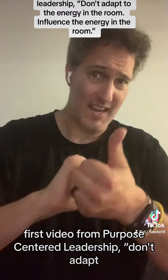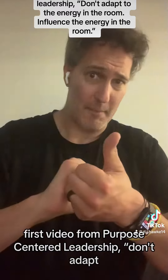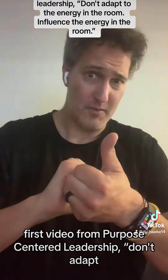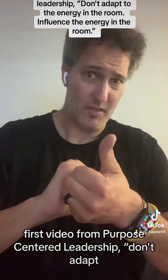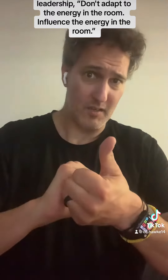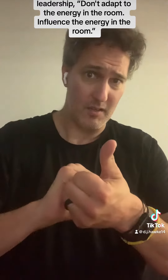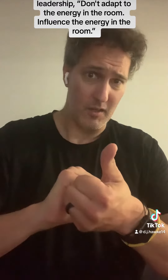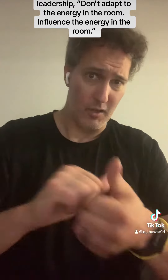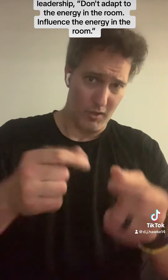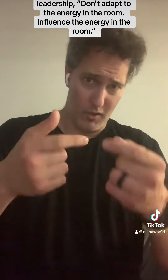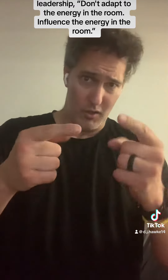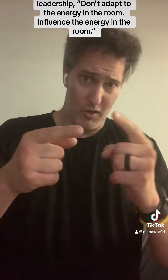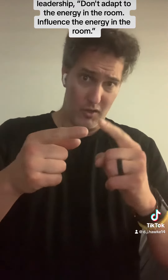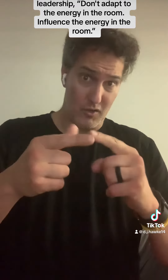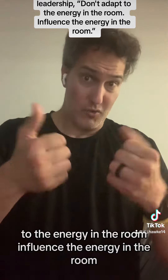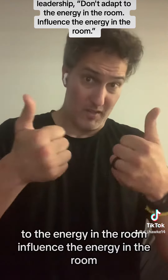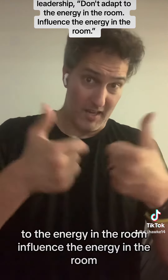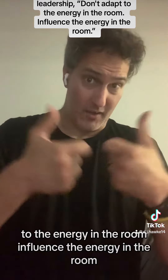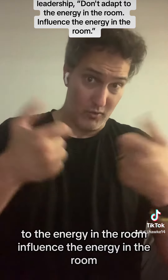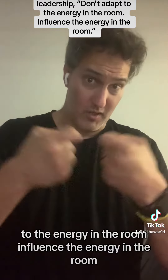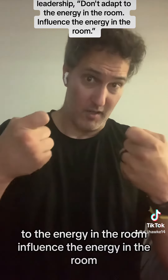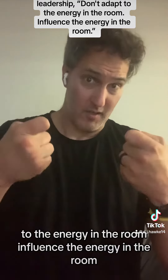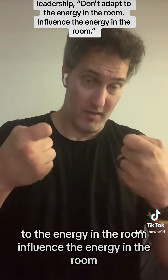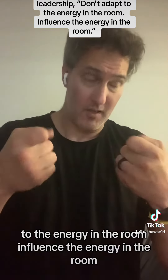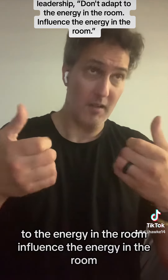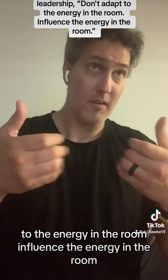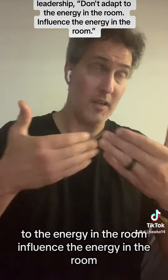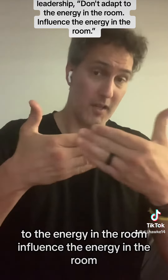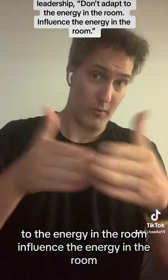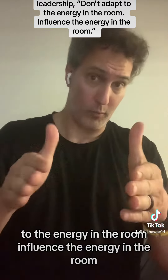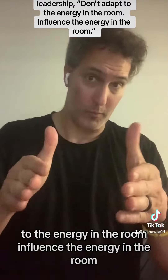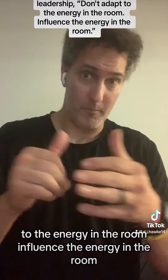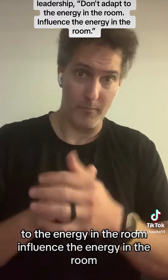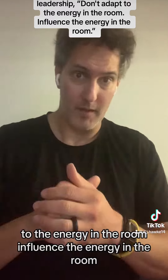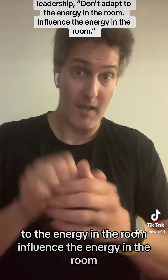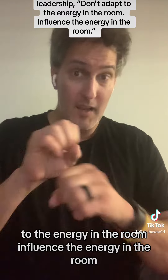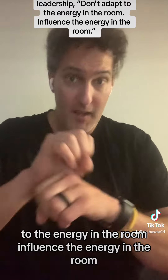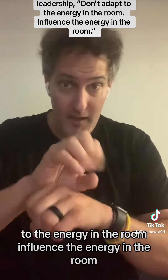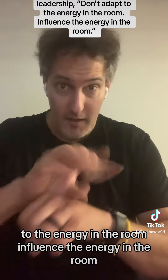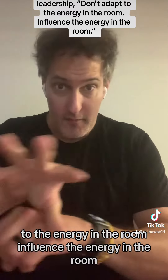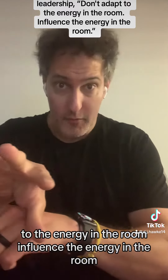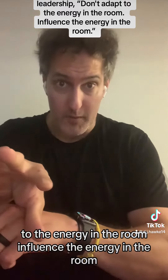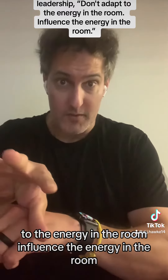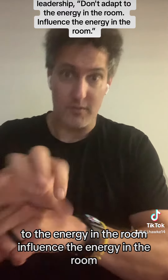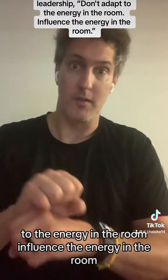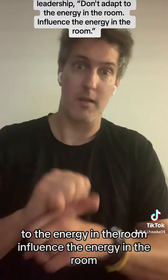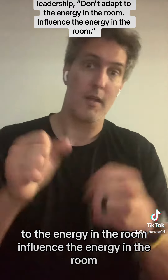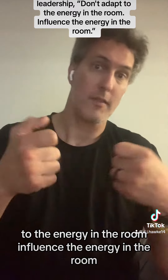adapt to the energy in the room. Influence the